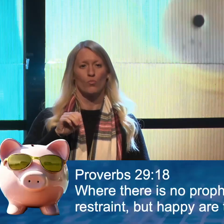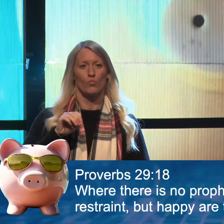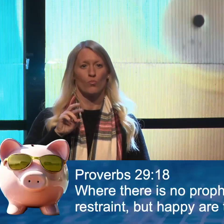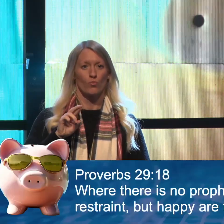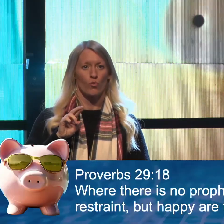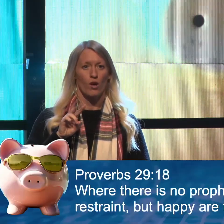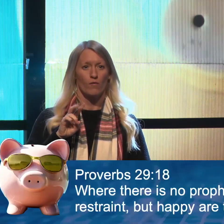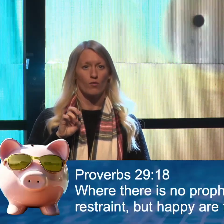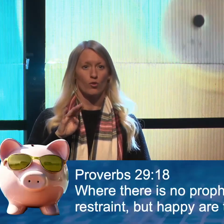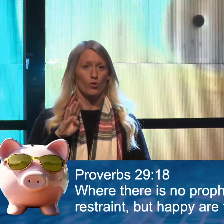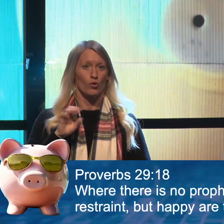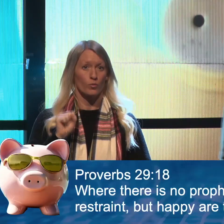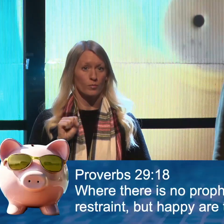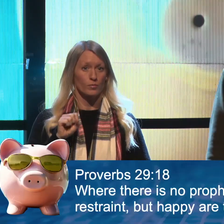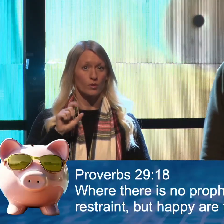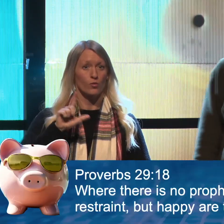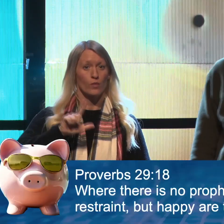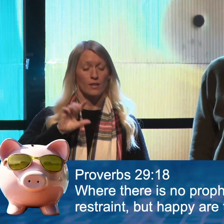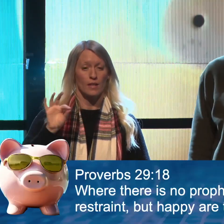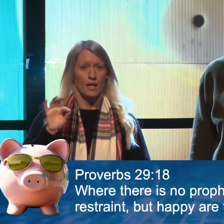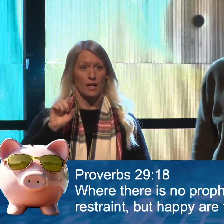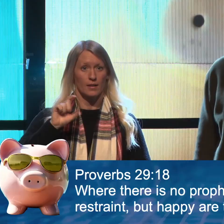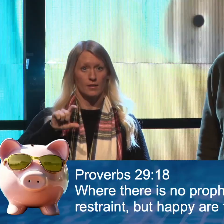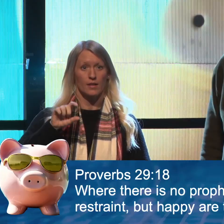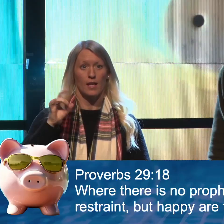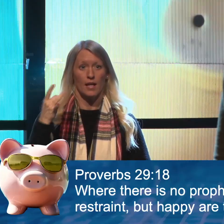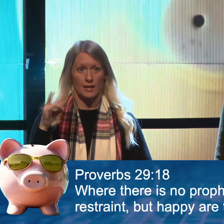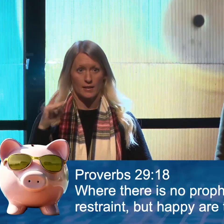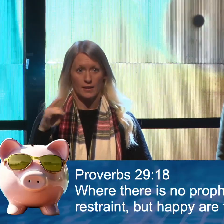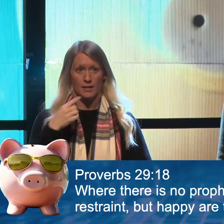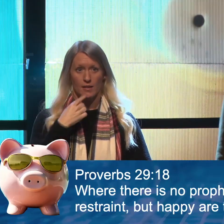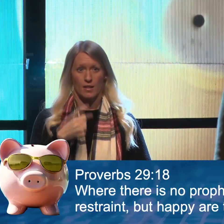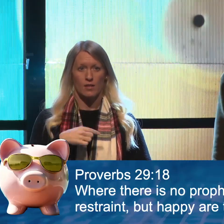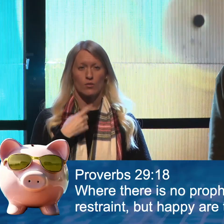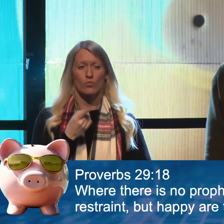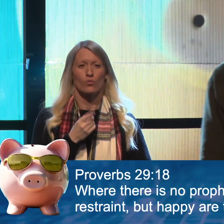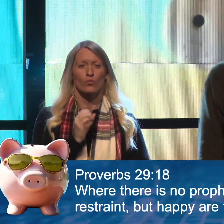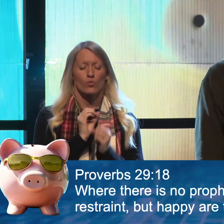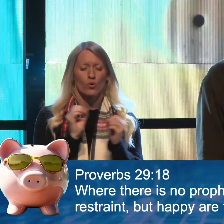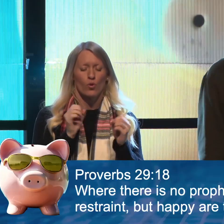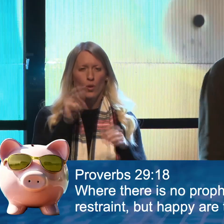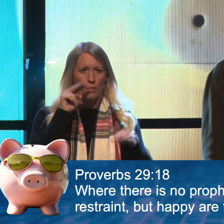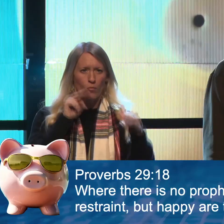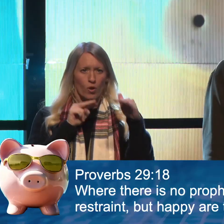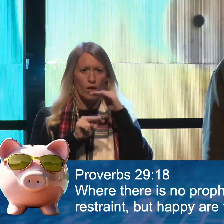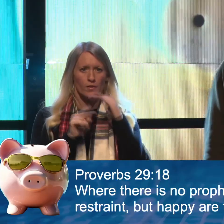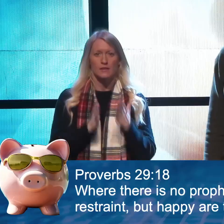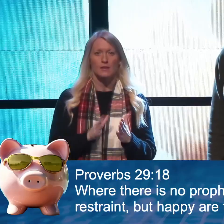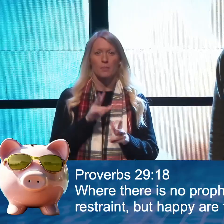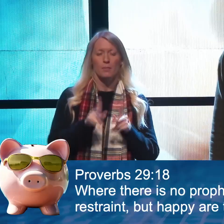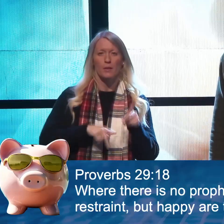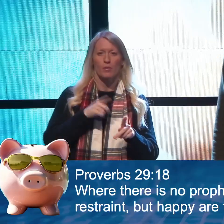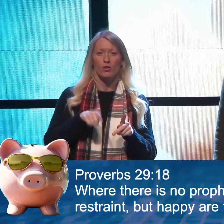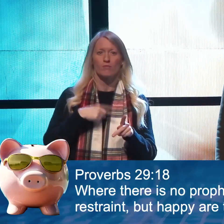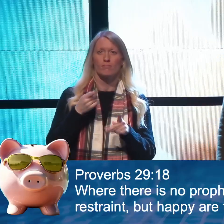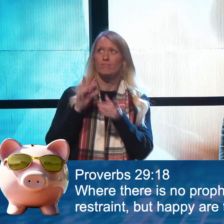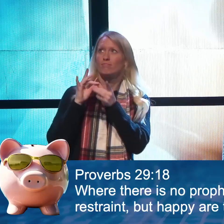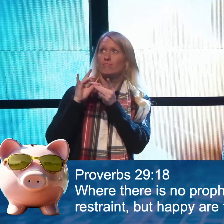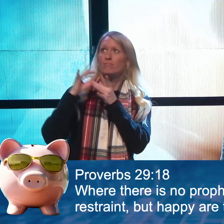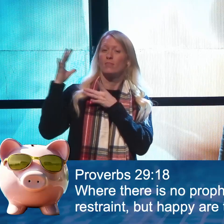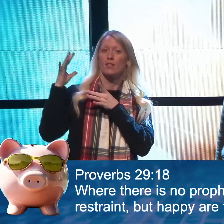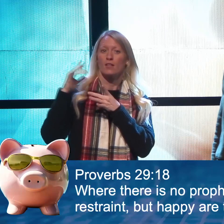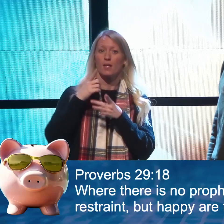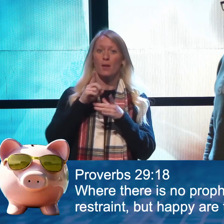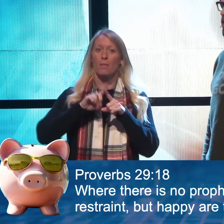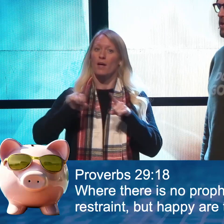29:18. Proverbs 29:18 says, "Where there is no prophecy, the people cast off restraint, but happy are those who keep the